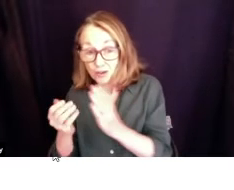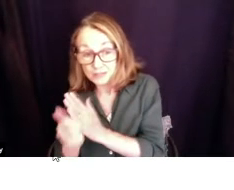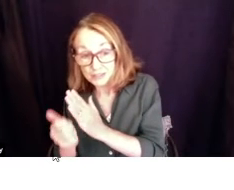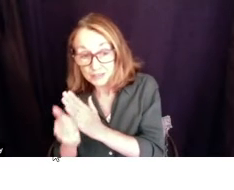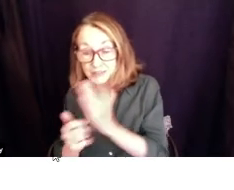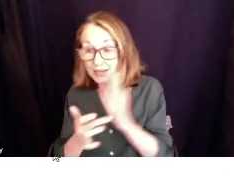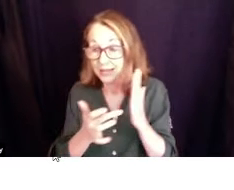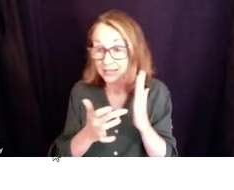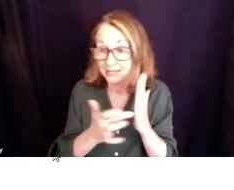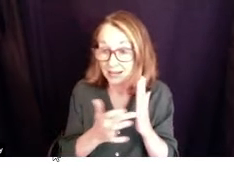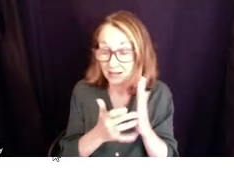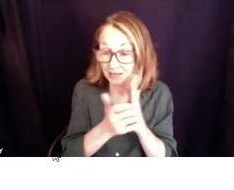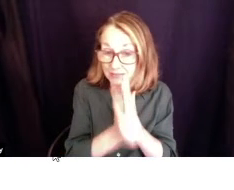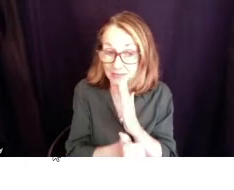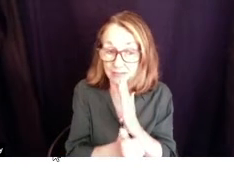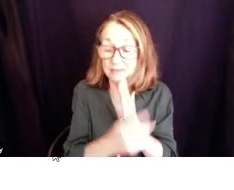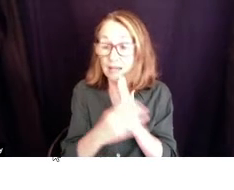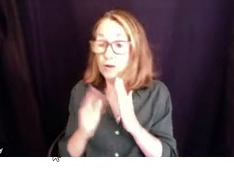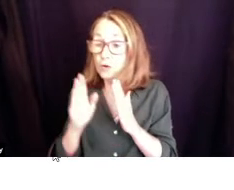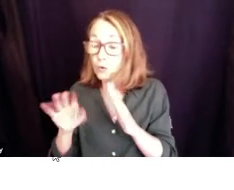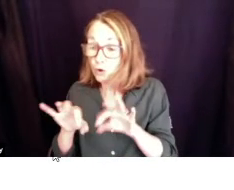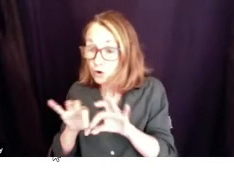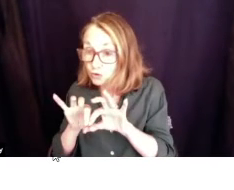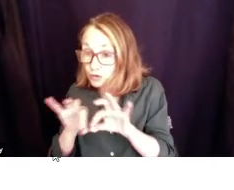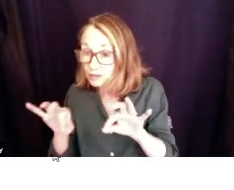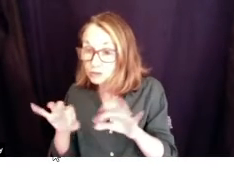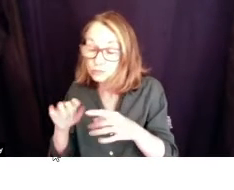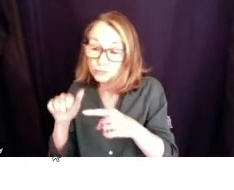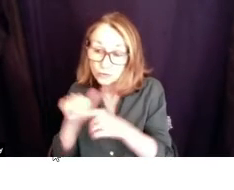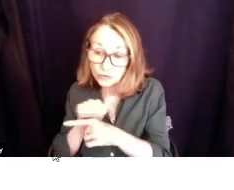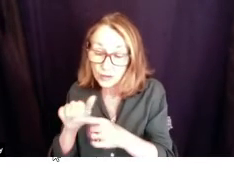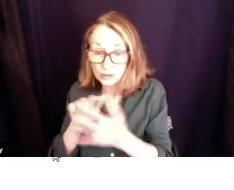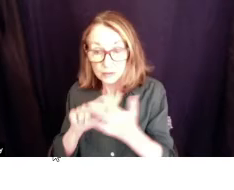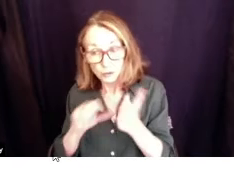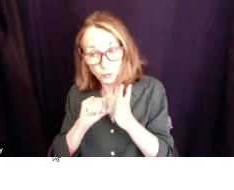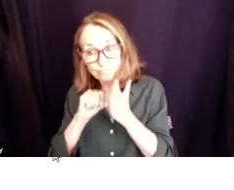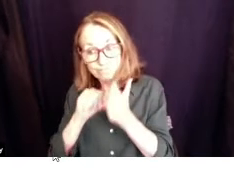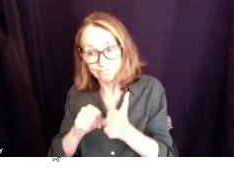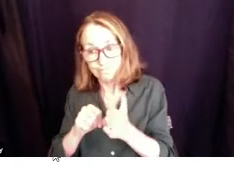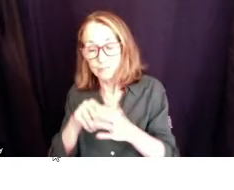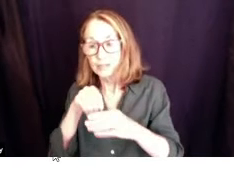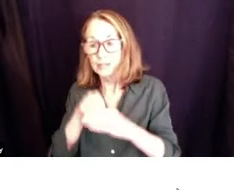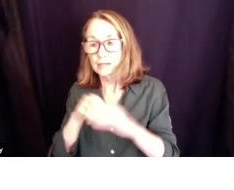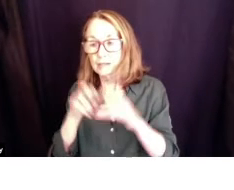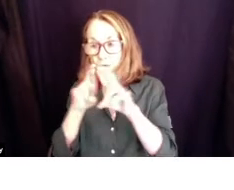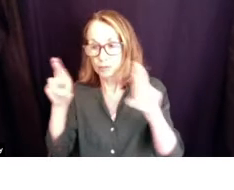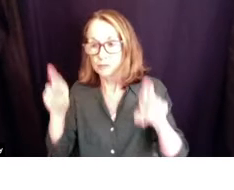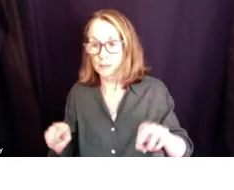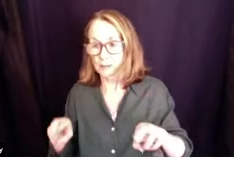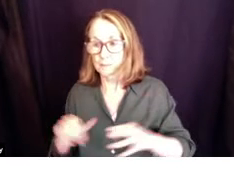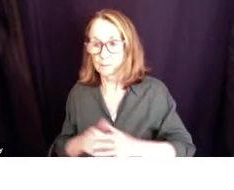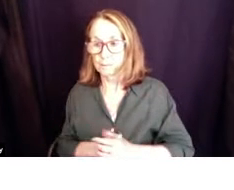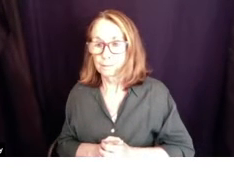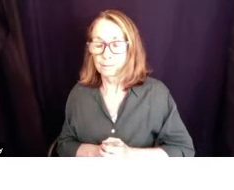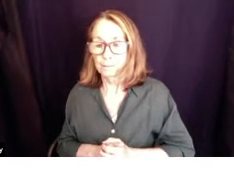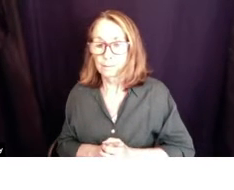skills, technical skills, and credentials. And if you have those, you want to make sure you highlight them in